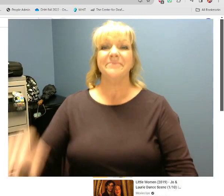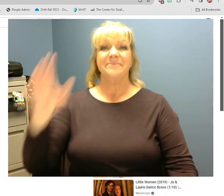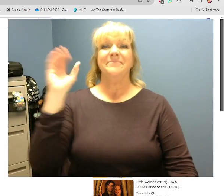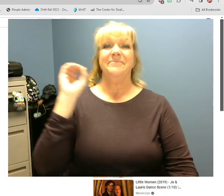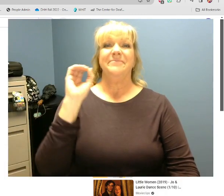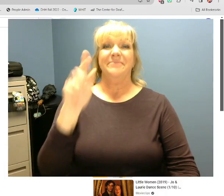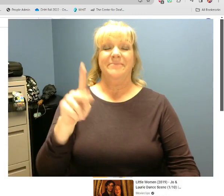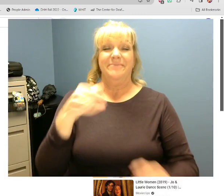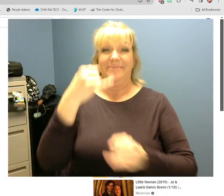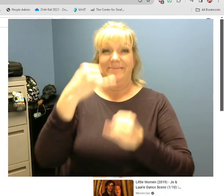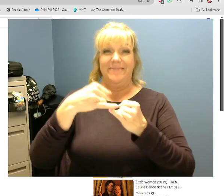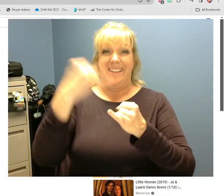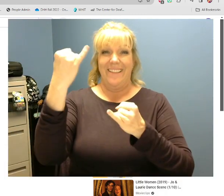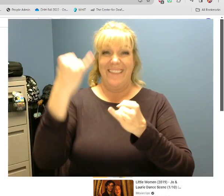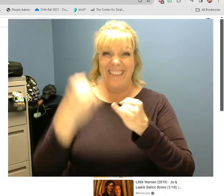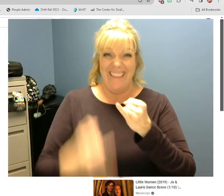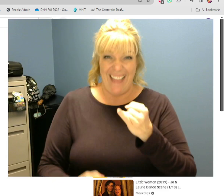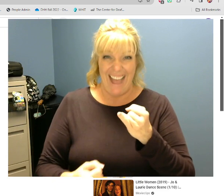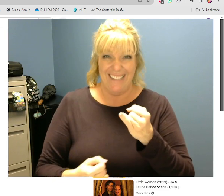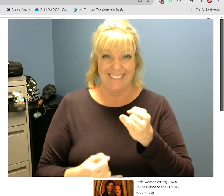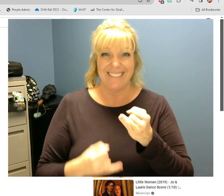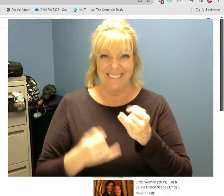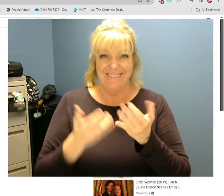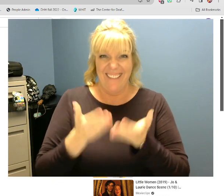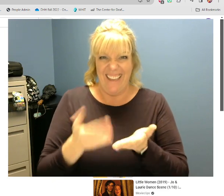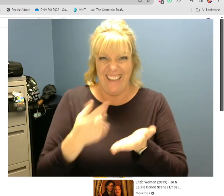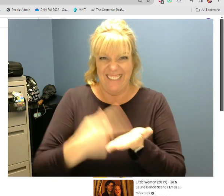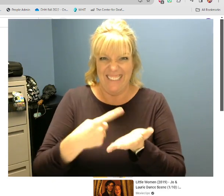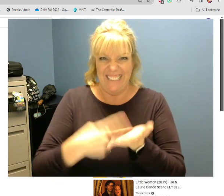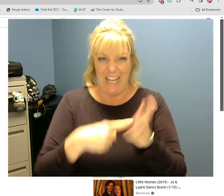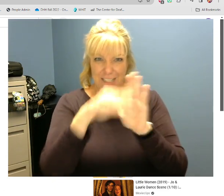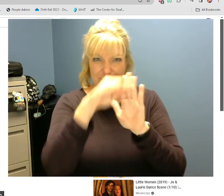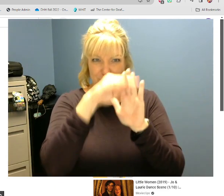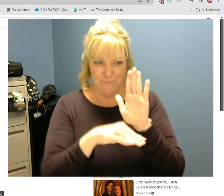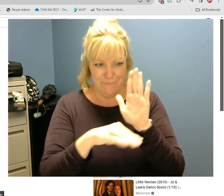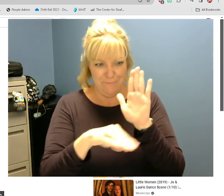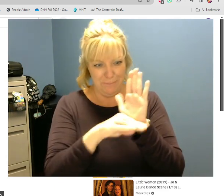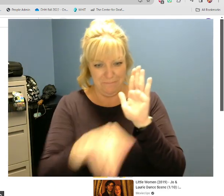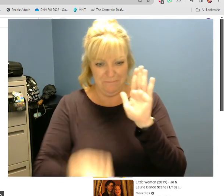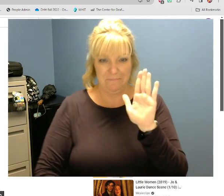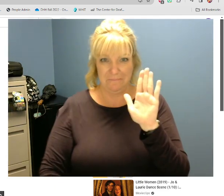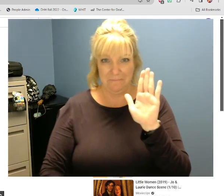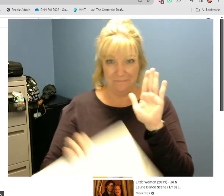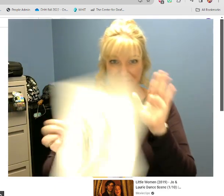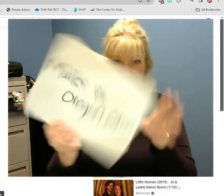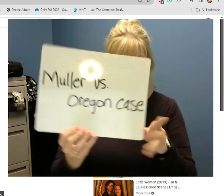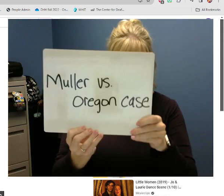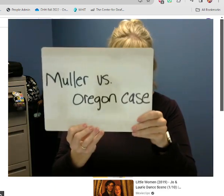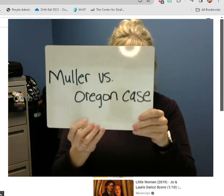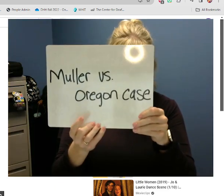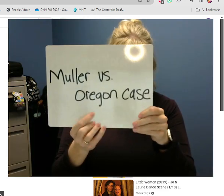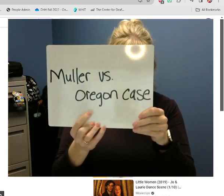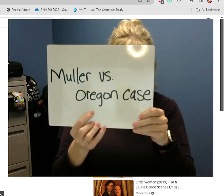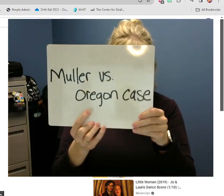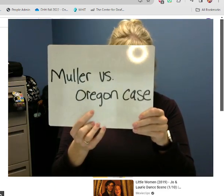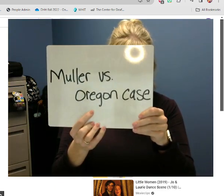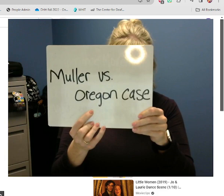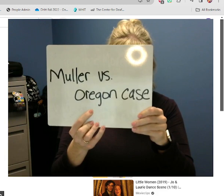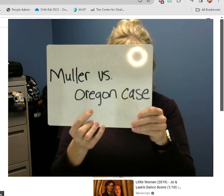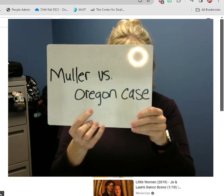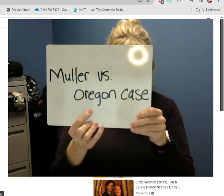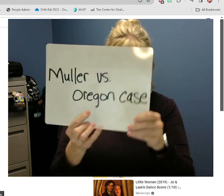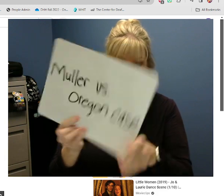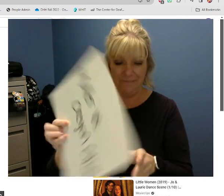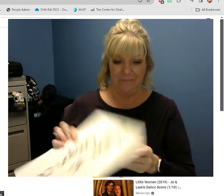Okay, so the last thing I need to tell you about in this outline is the Muller v. Oregon case. So this